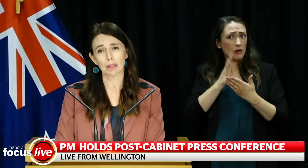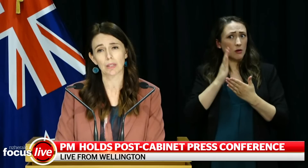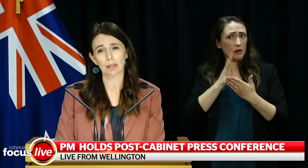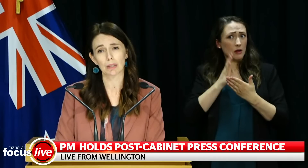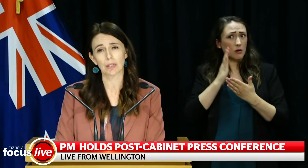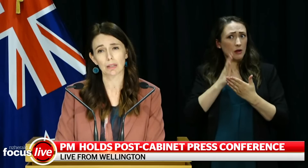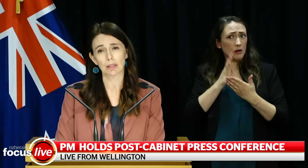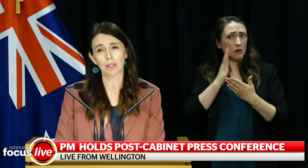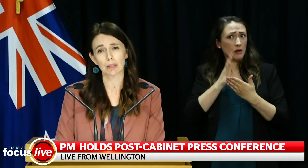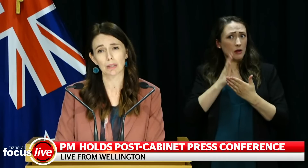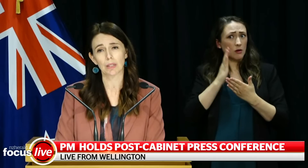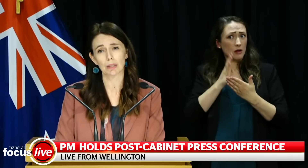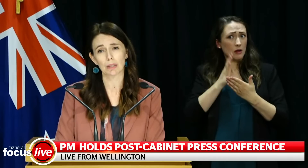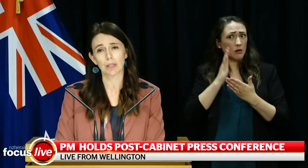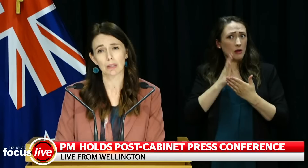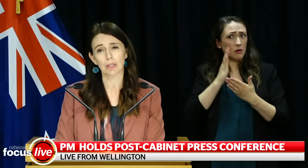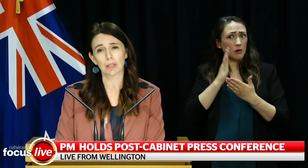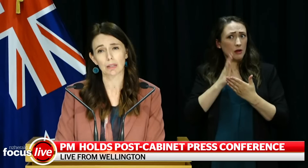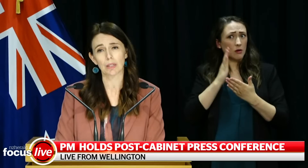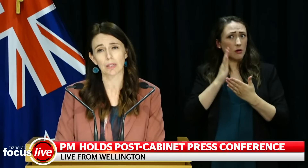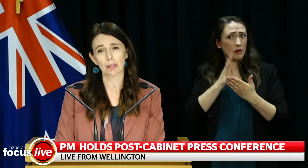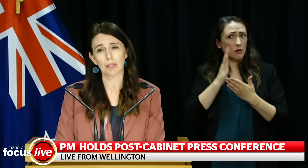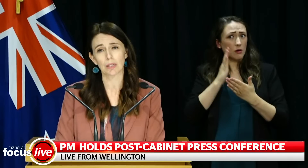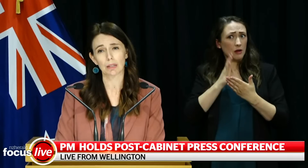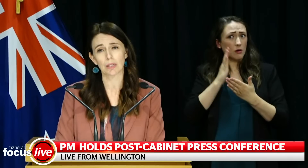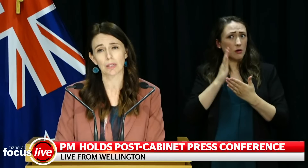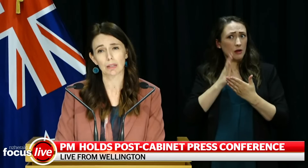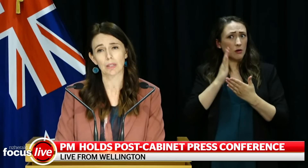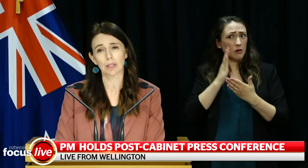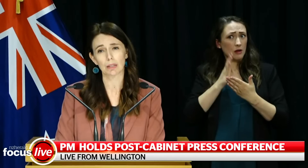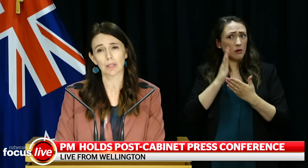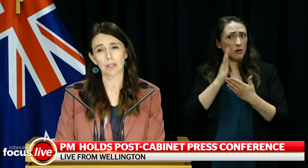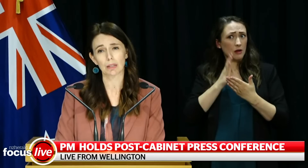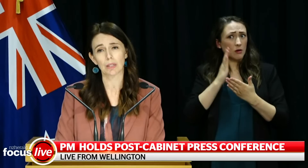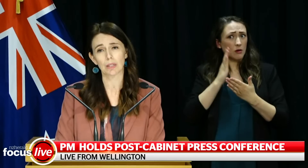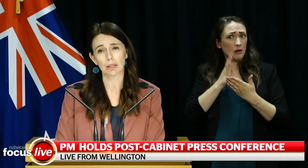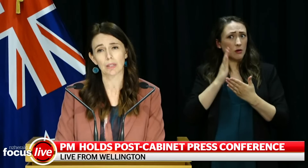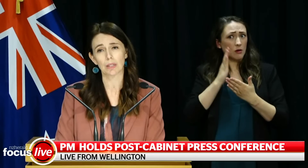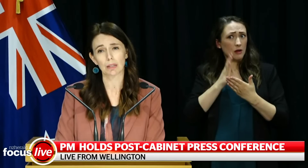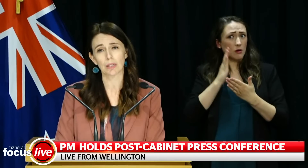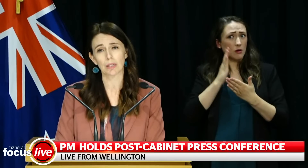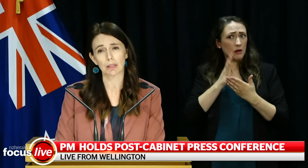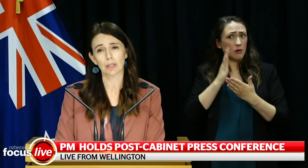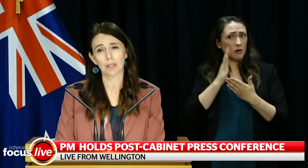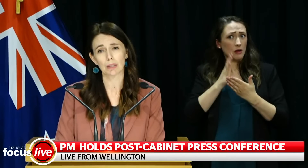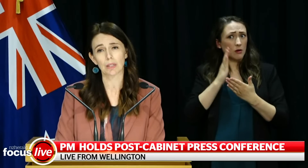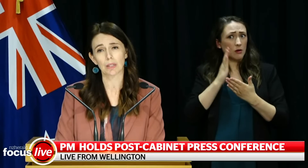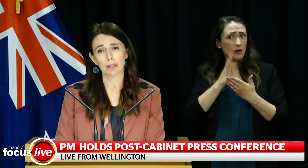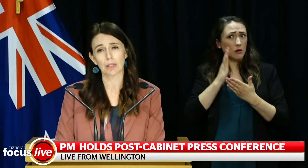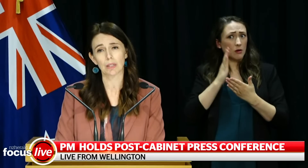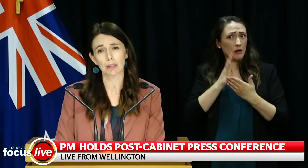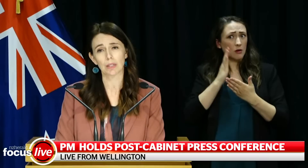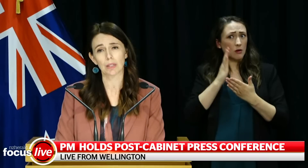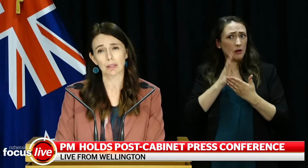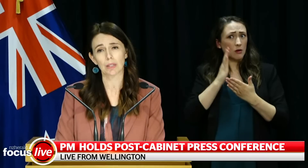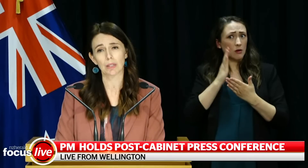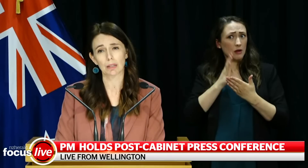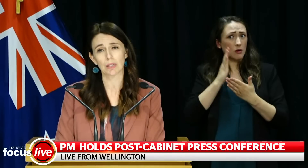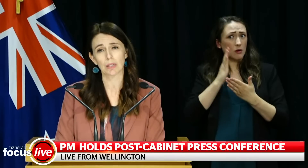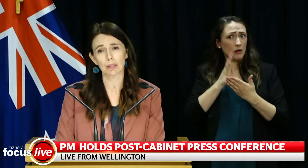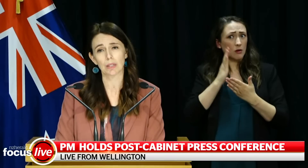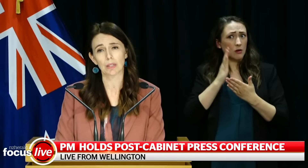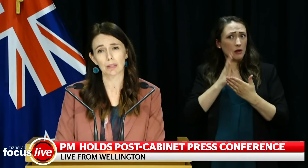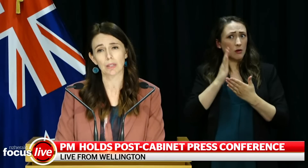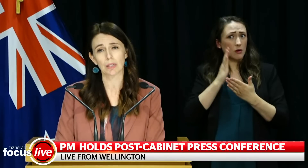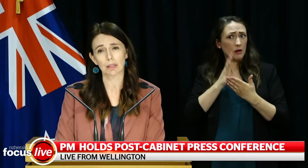industry and so on to be aware of their supply chain issues. For us, the report only reinforces, I think, the position that we've always taken.